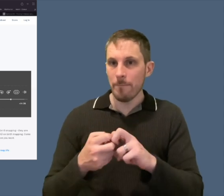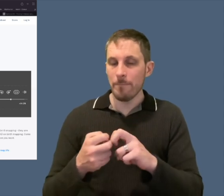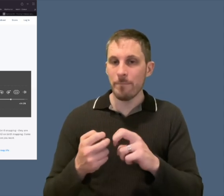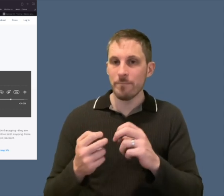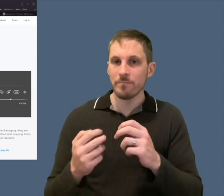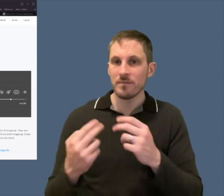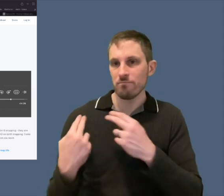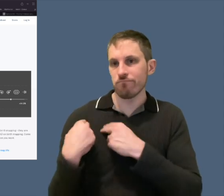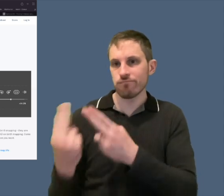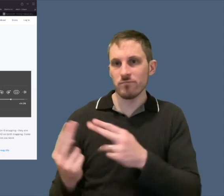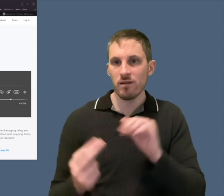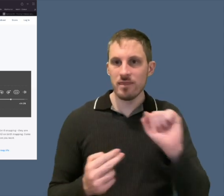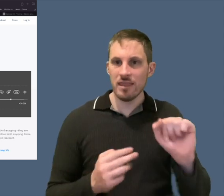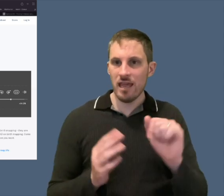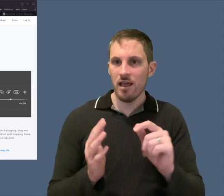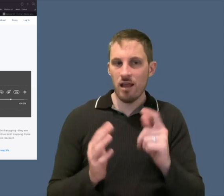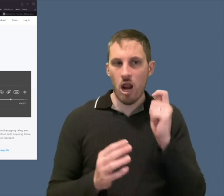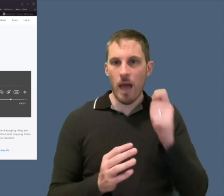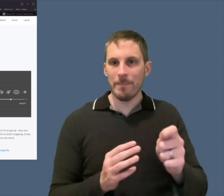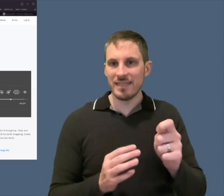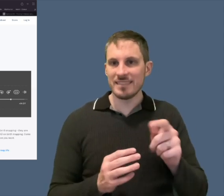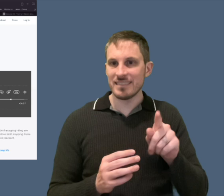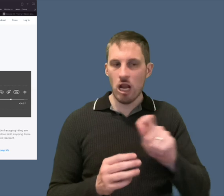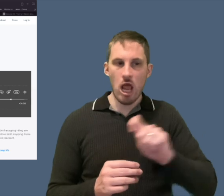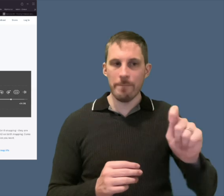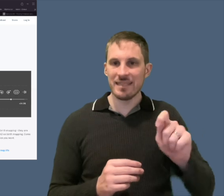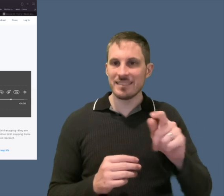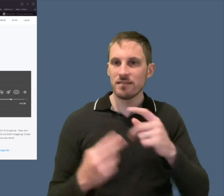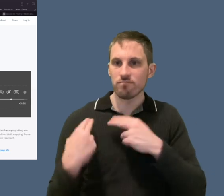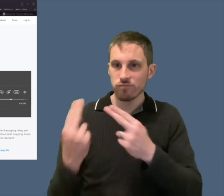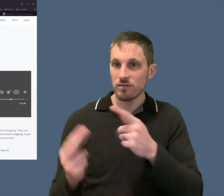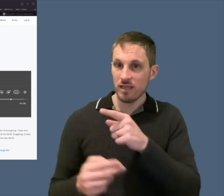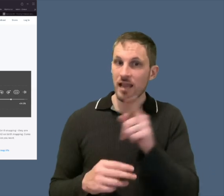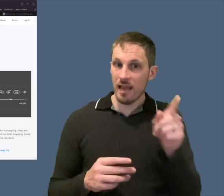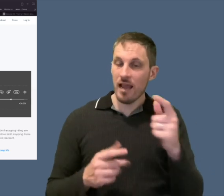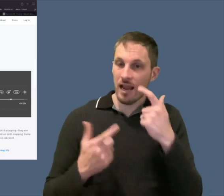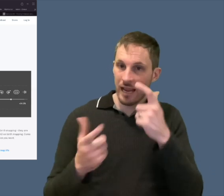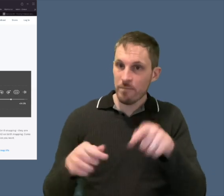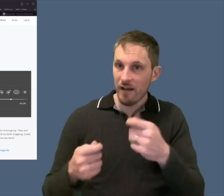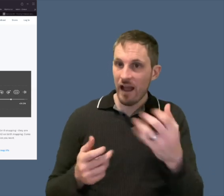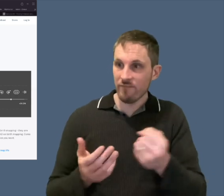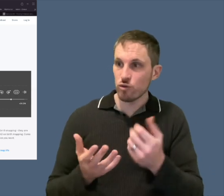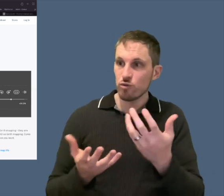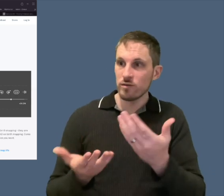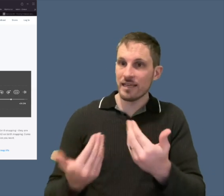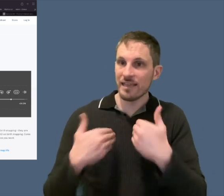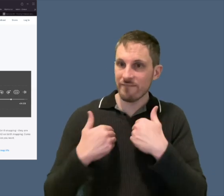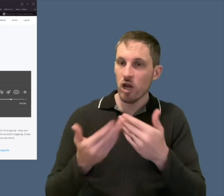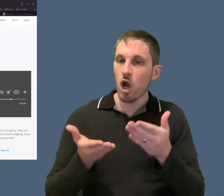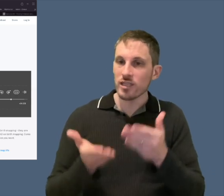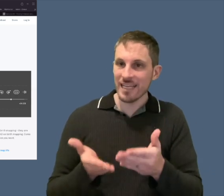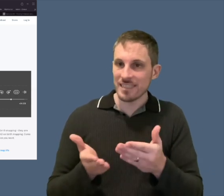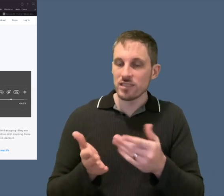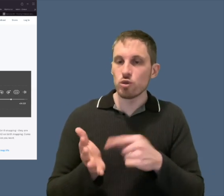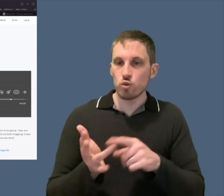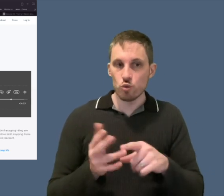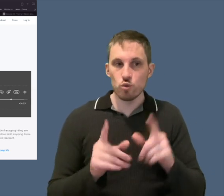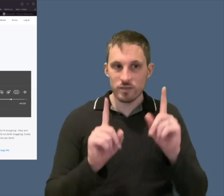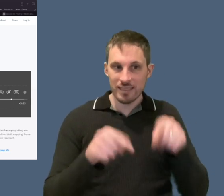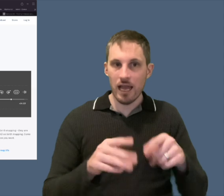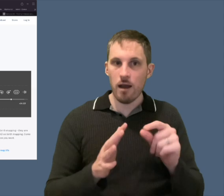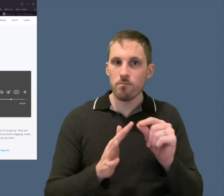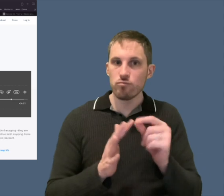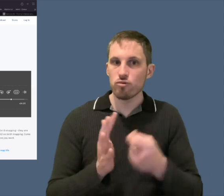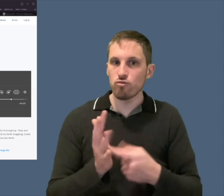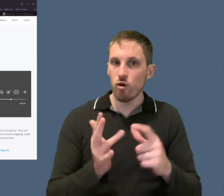liability from the care provider. So the care provider has to gain consent in order to do that procedure. Otherwise, they're